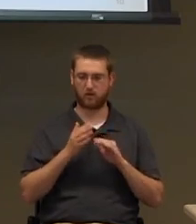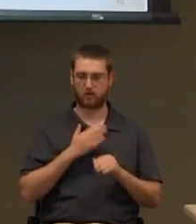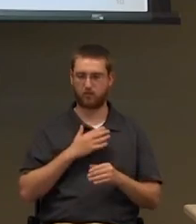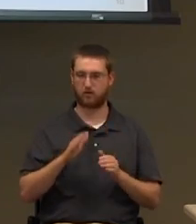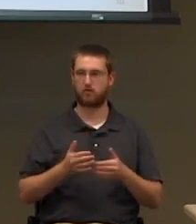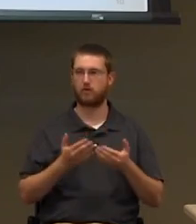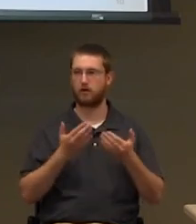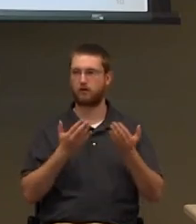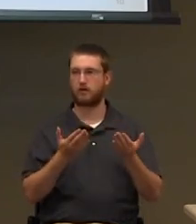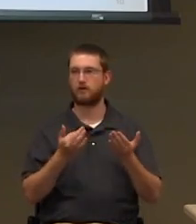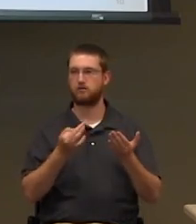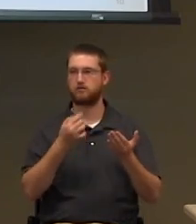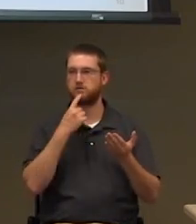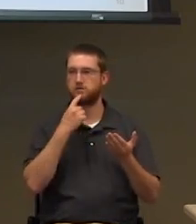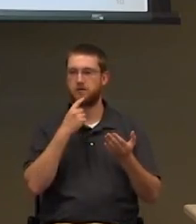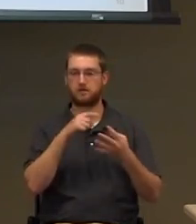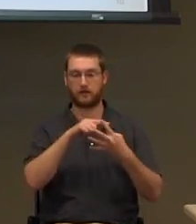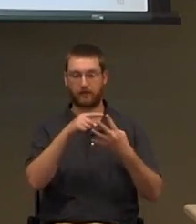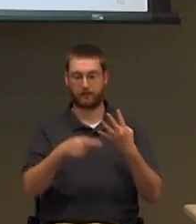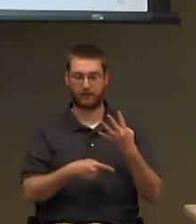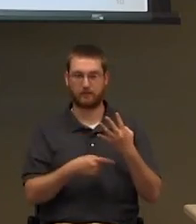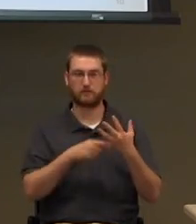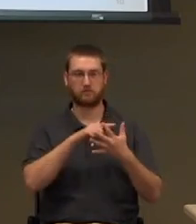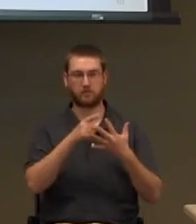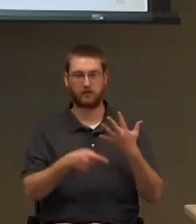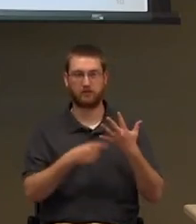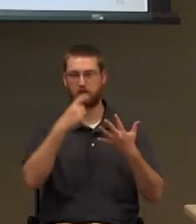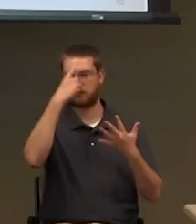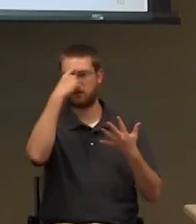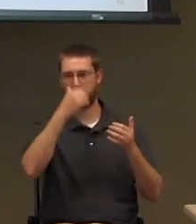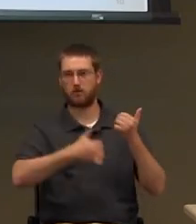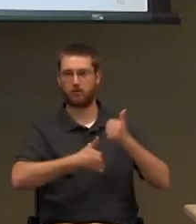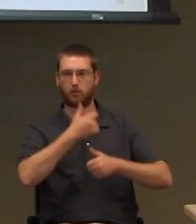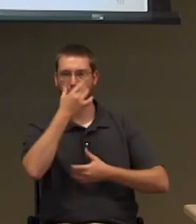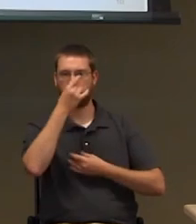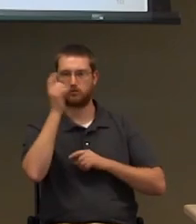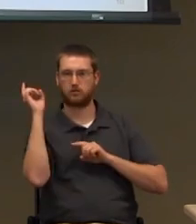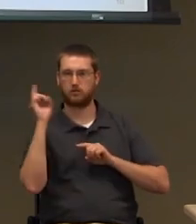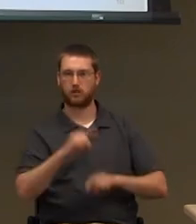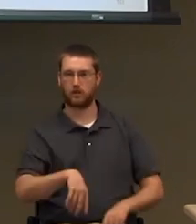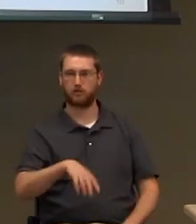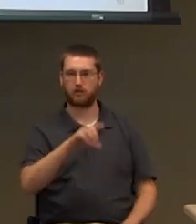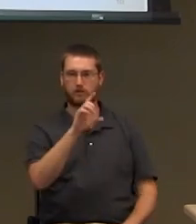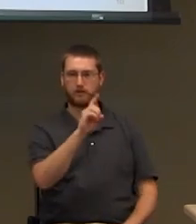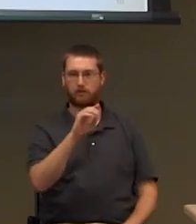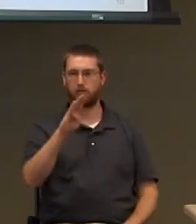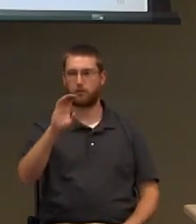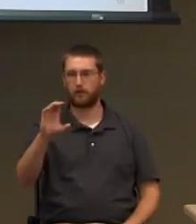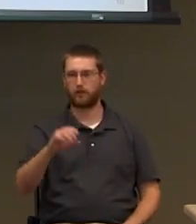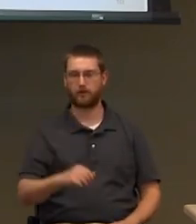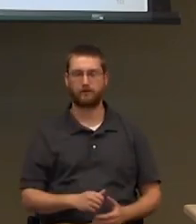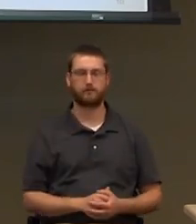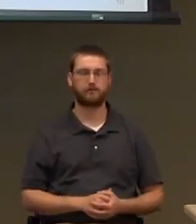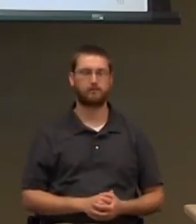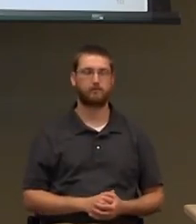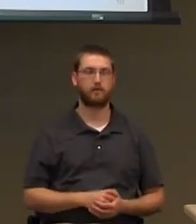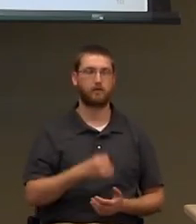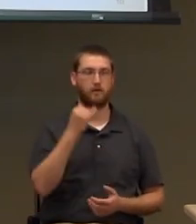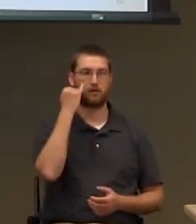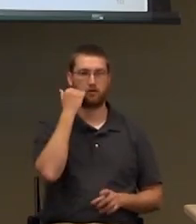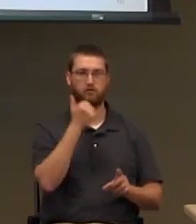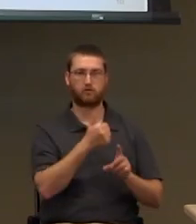my recommendation is here are the ones we think that are going to have the most interest in locating in Danville Boyle County. Here are the ones that if you called